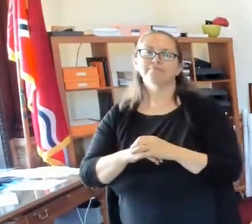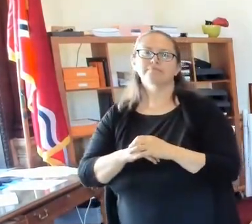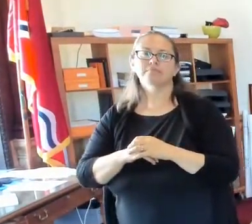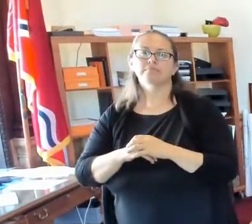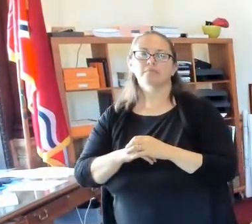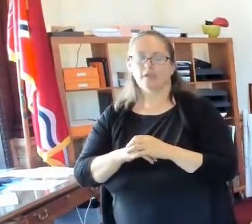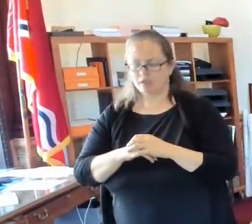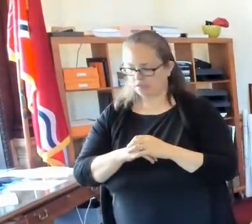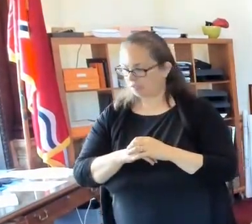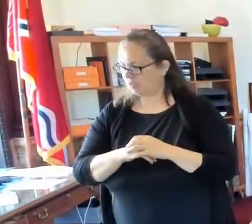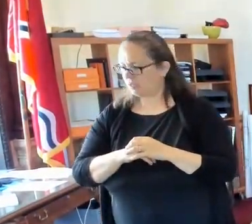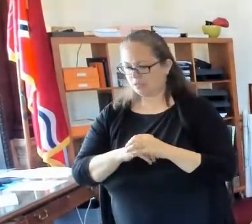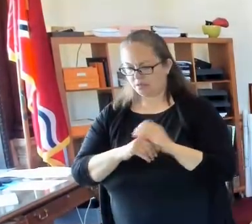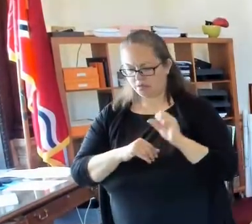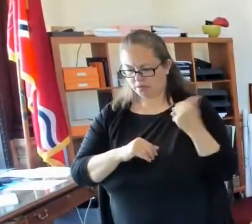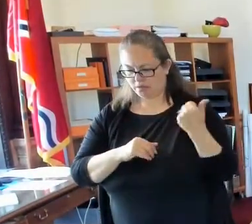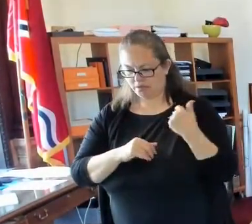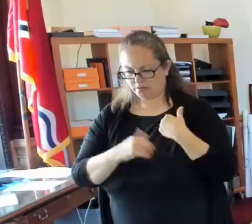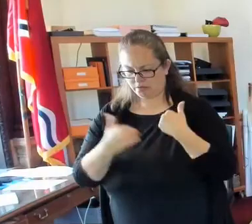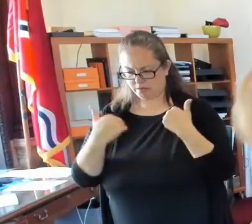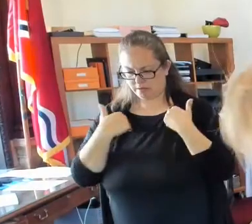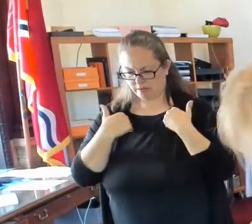What have I got? Lastly,